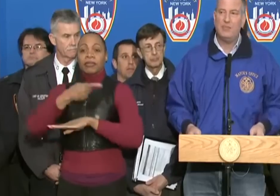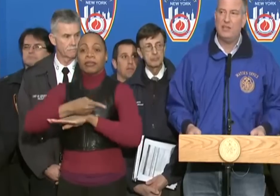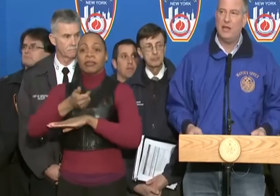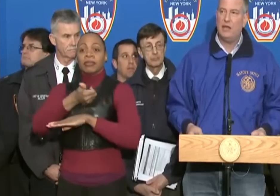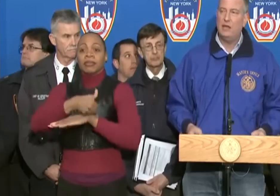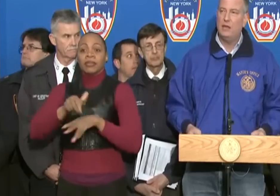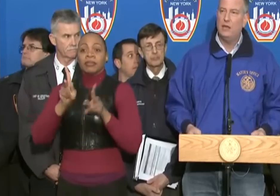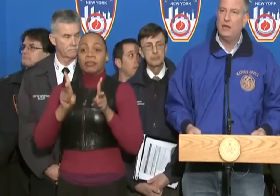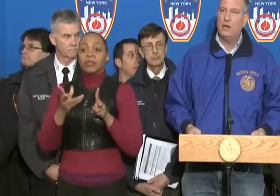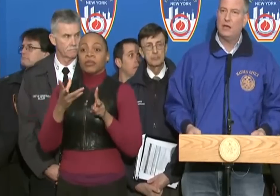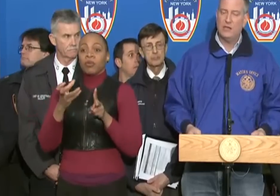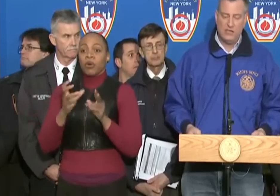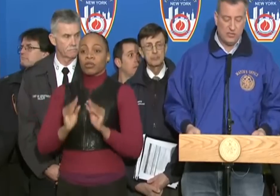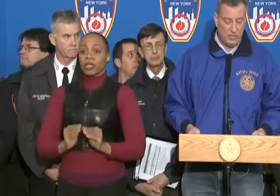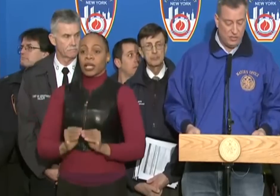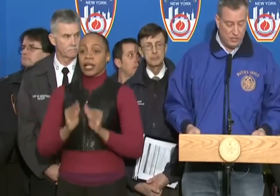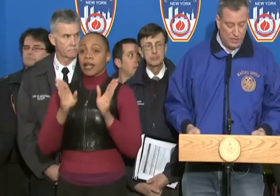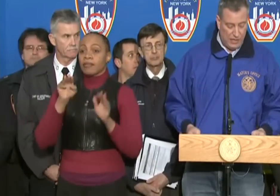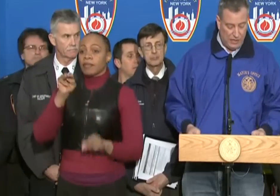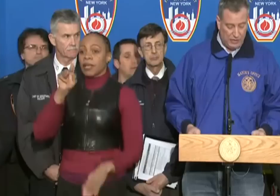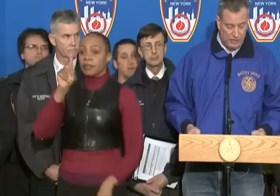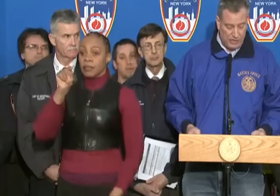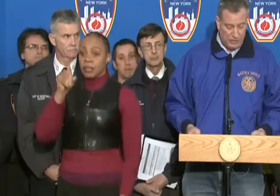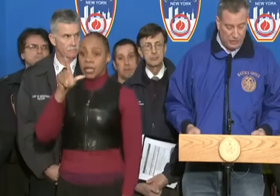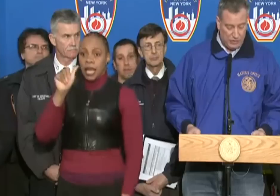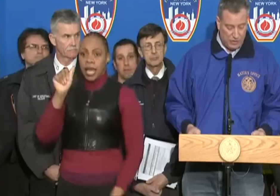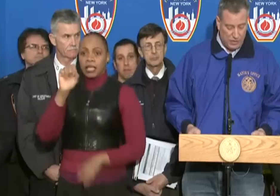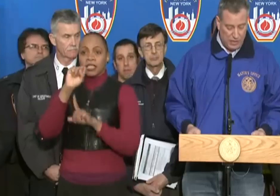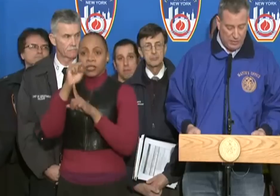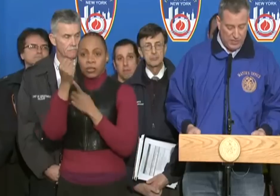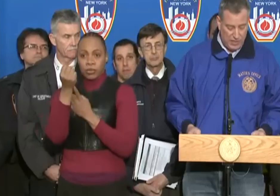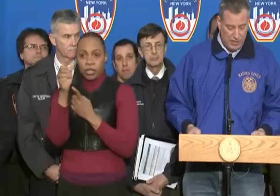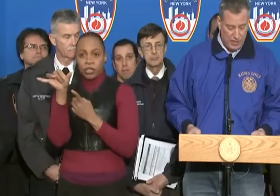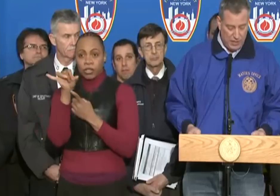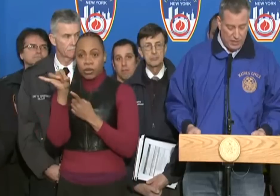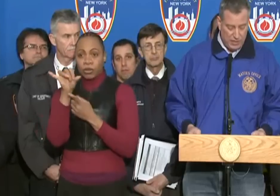clarify MTA conditions and schedules,